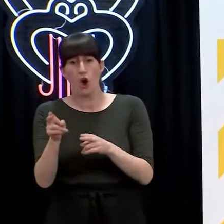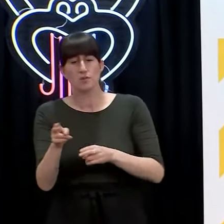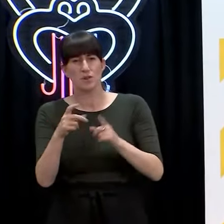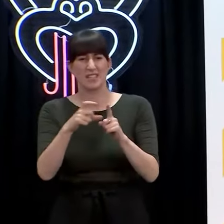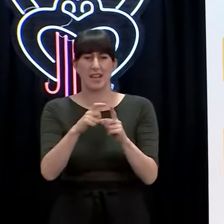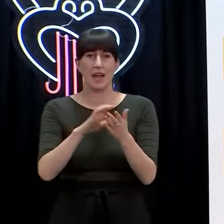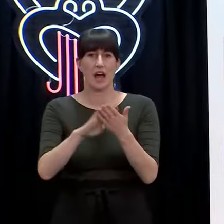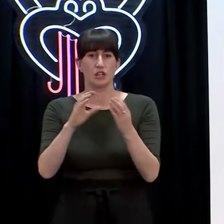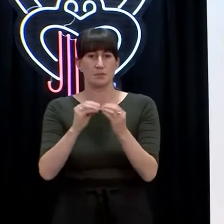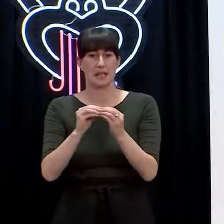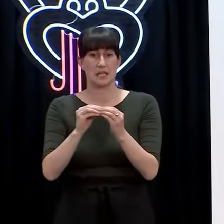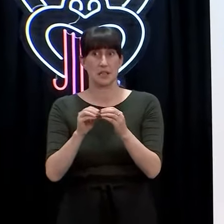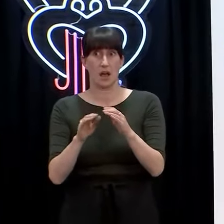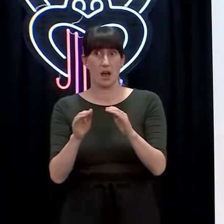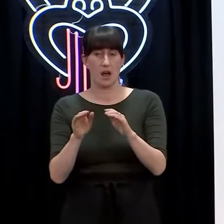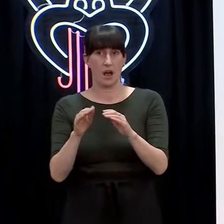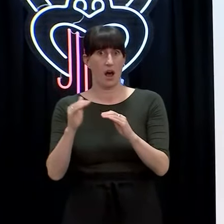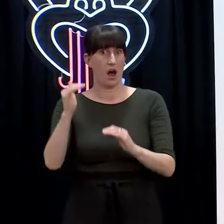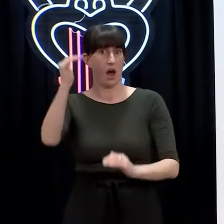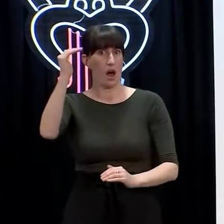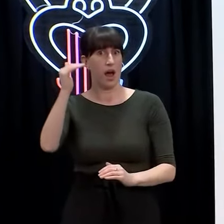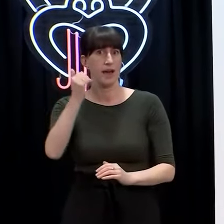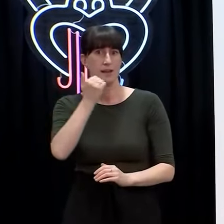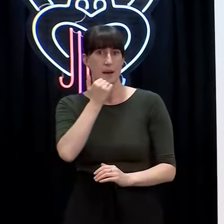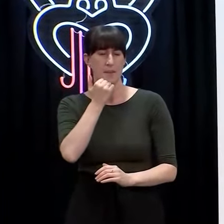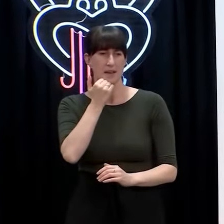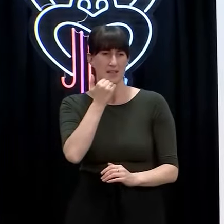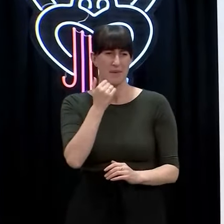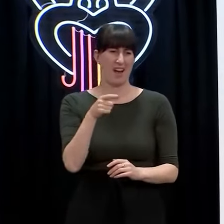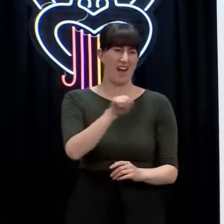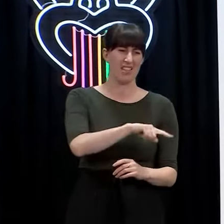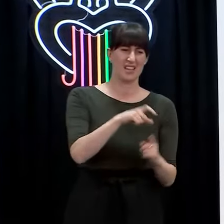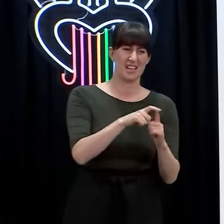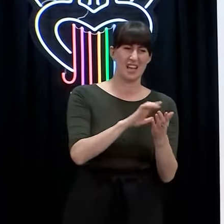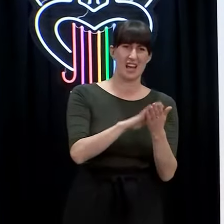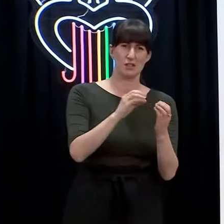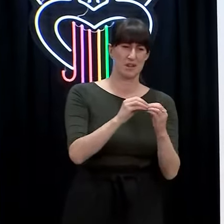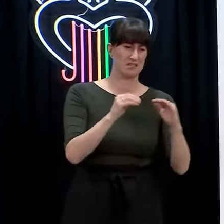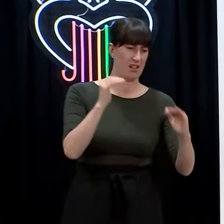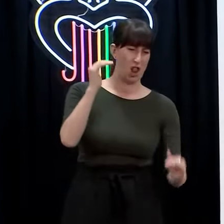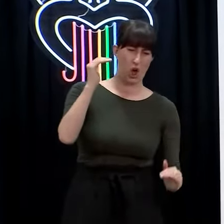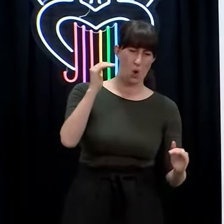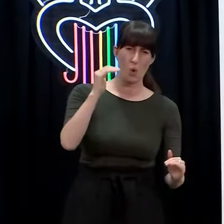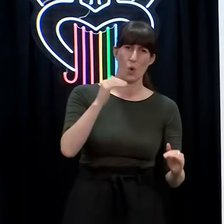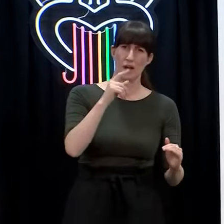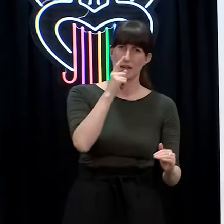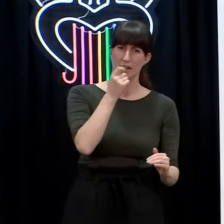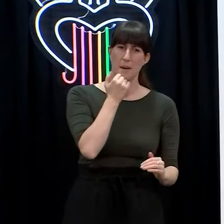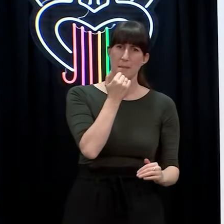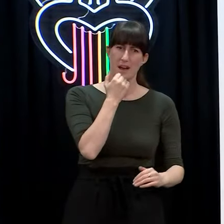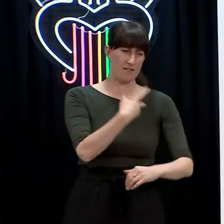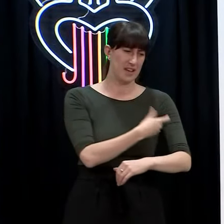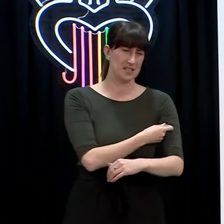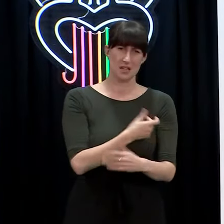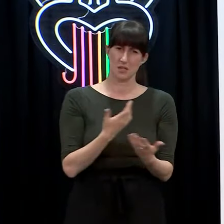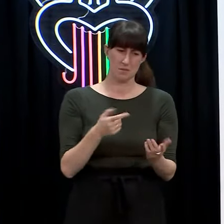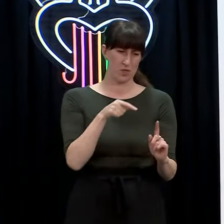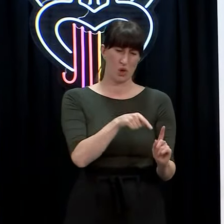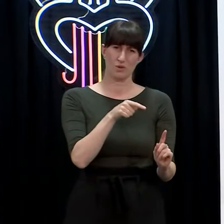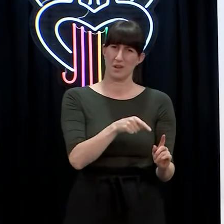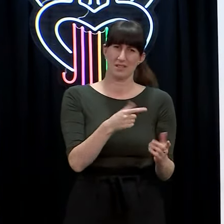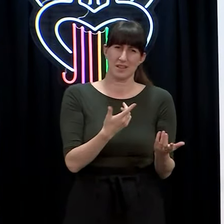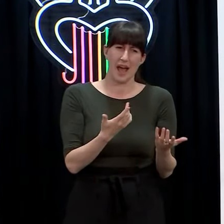are some DHBs getting ahead with vaccination rates, and why are others lagging behind? What's being done to work with those